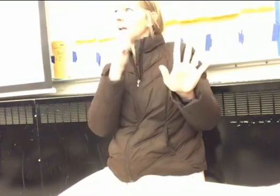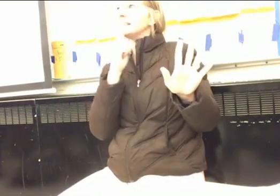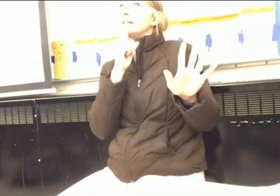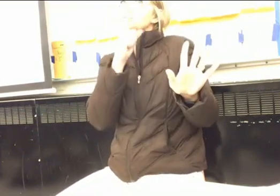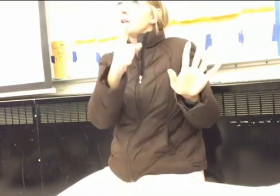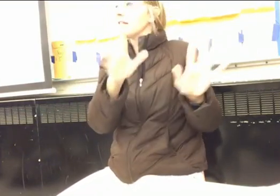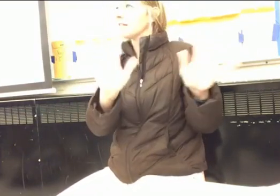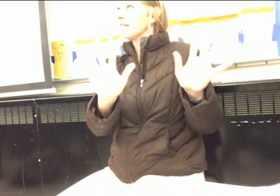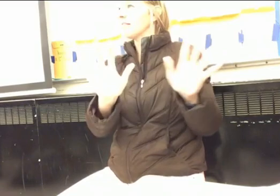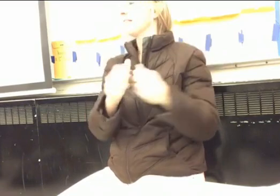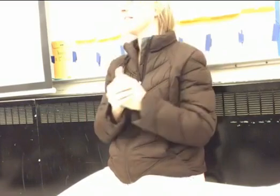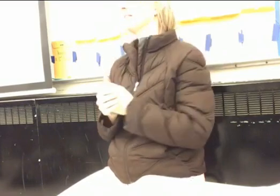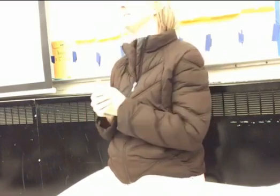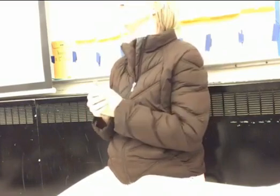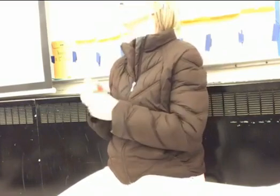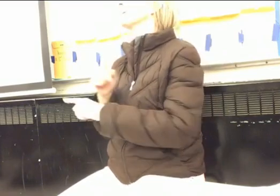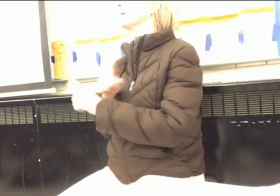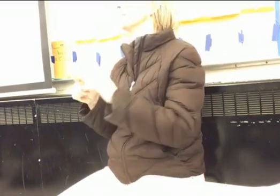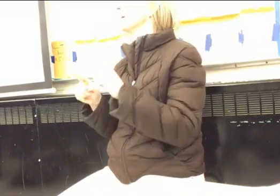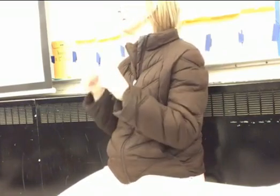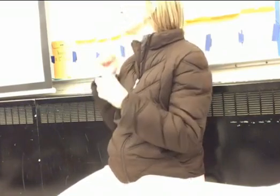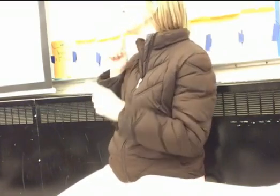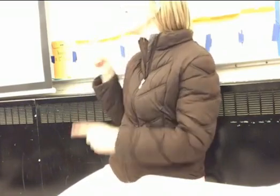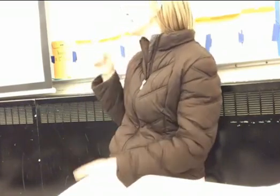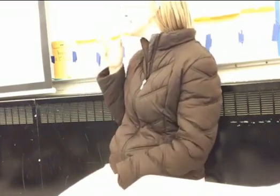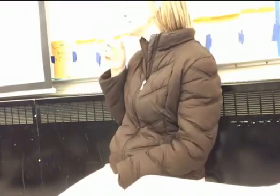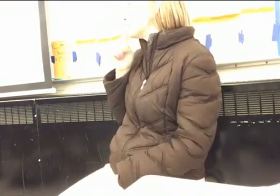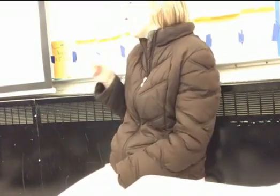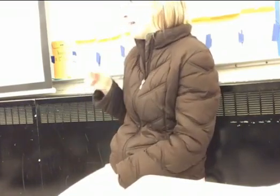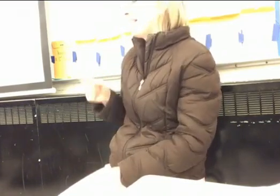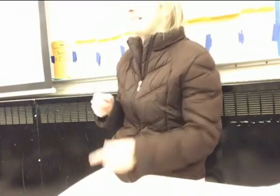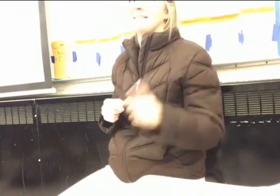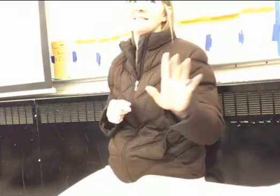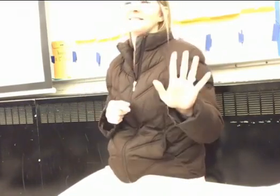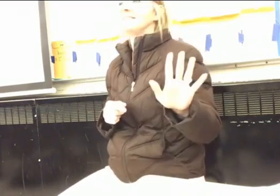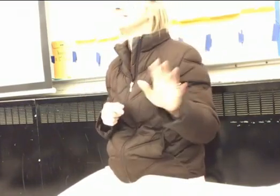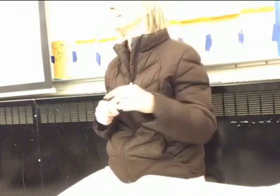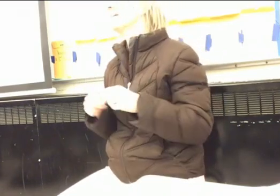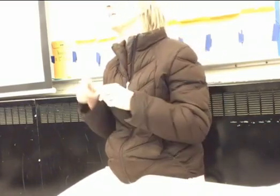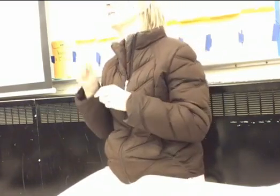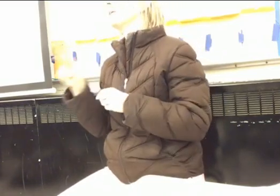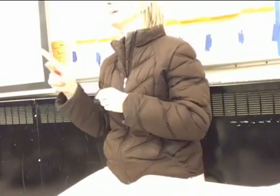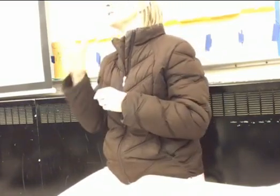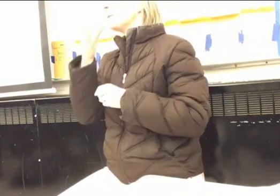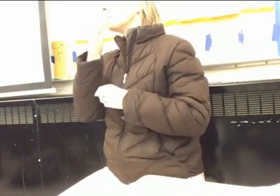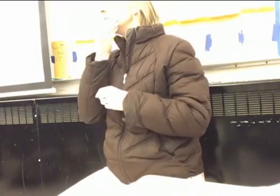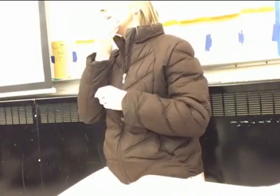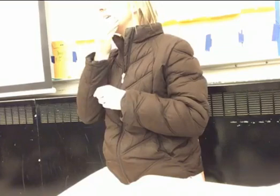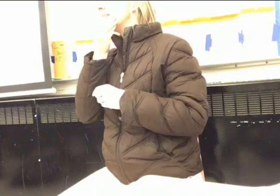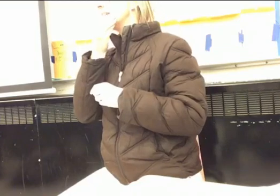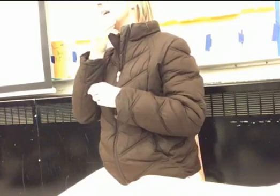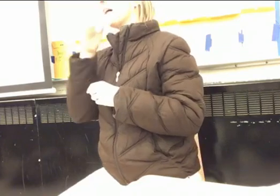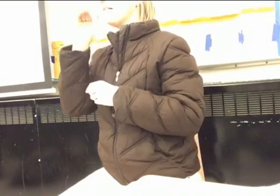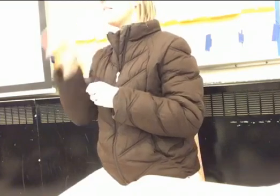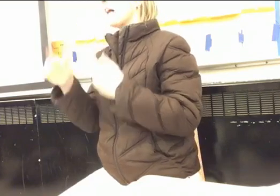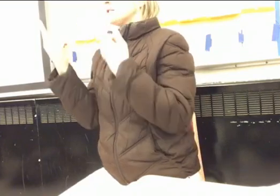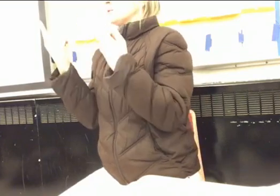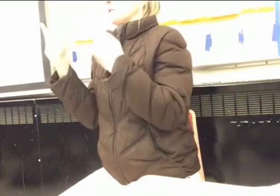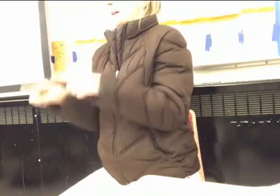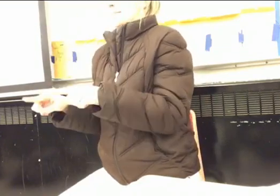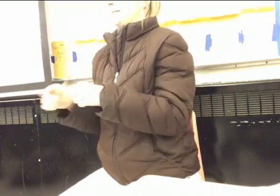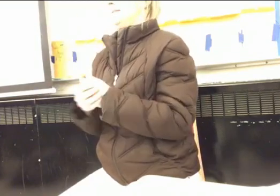real. Okay? But let's pretend, okay, listen. Let's pretend that that is what we're